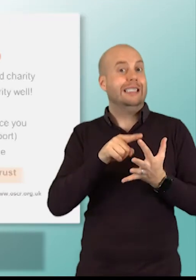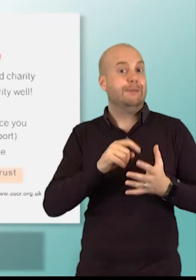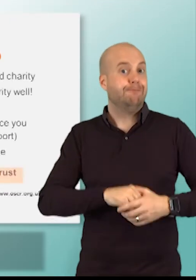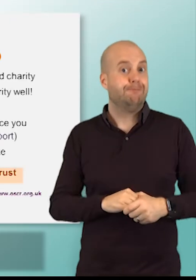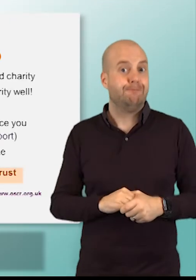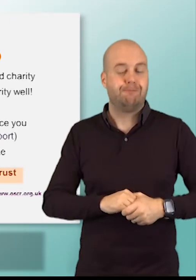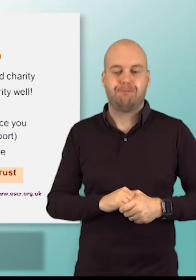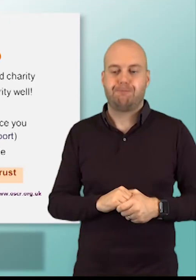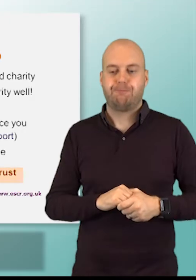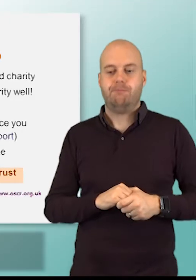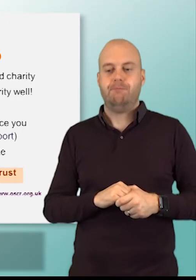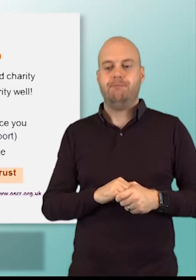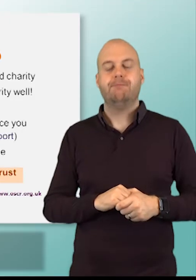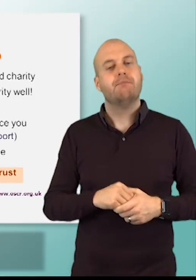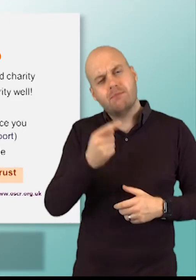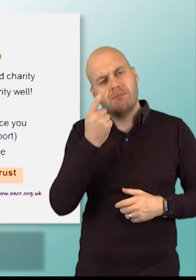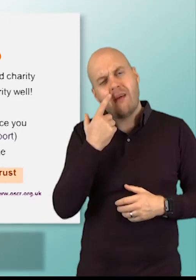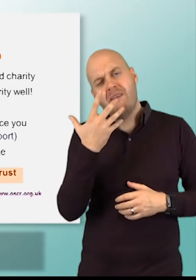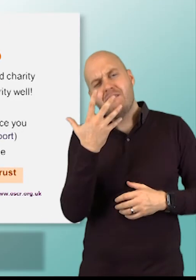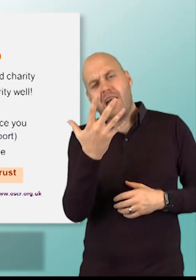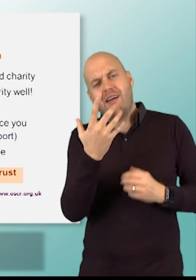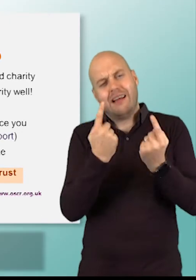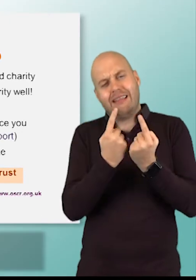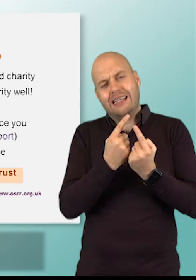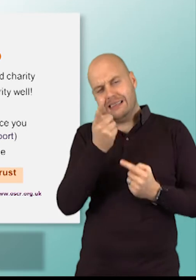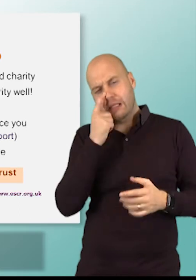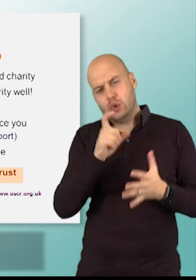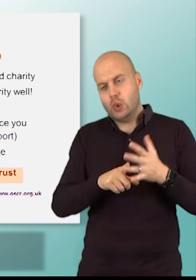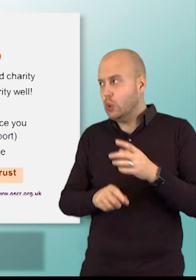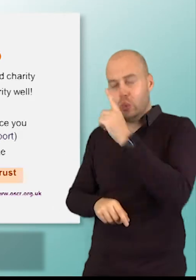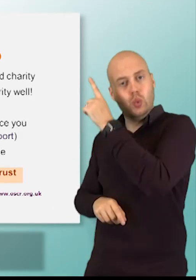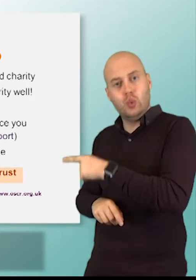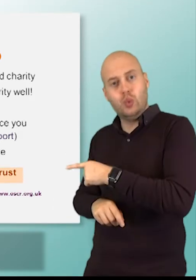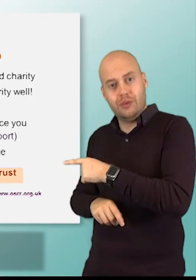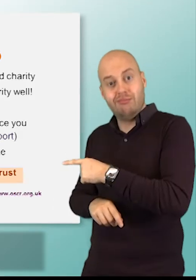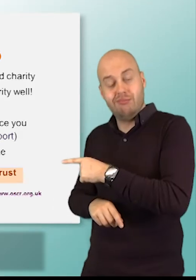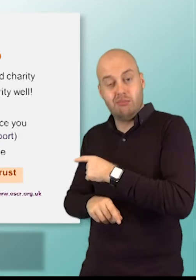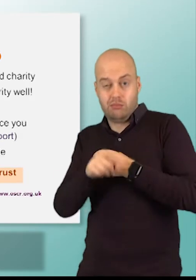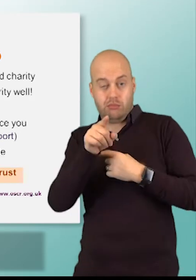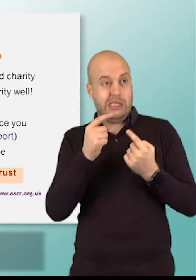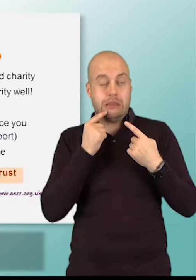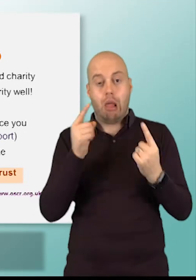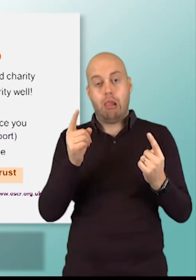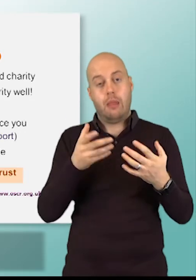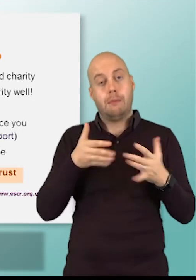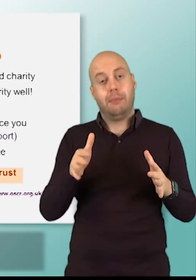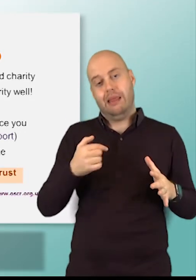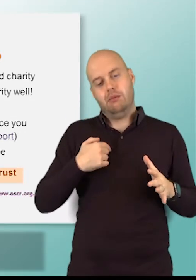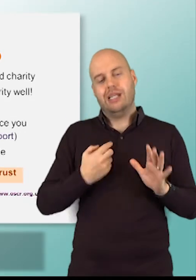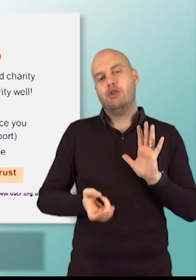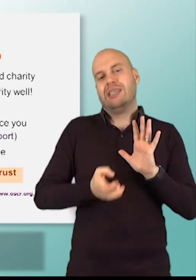So five different things you could do. Tell the public you are a registered charity. It is a